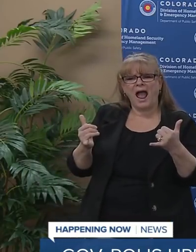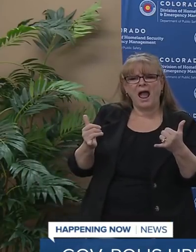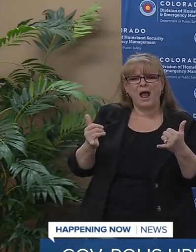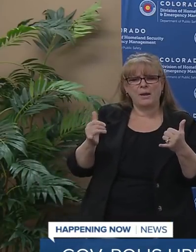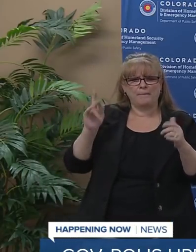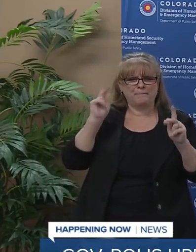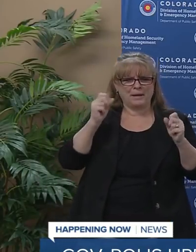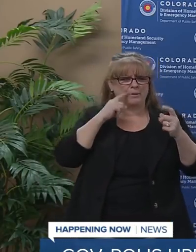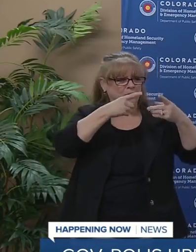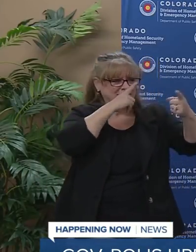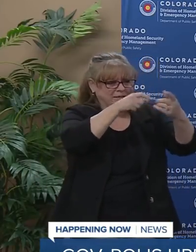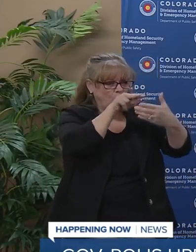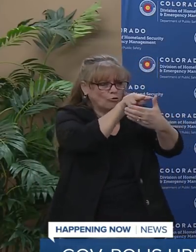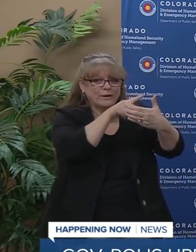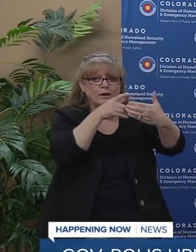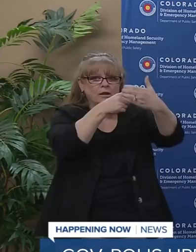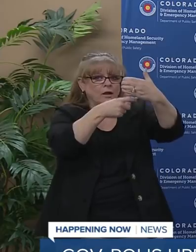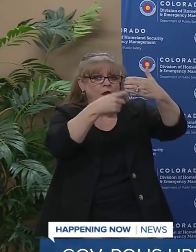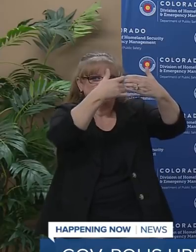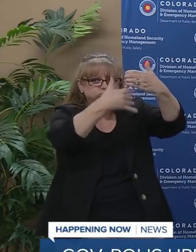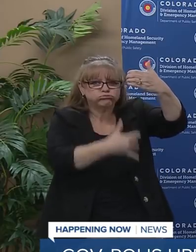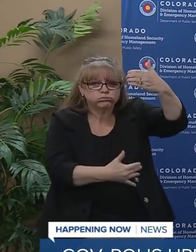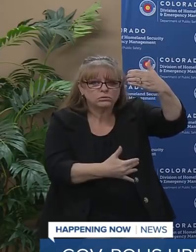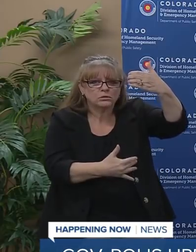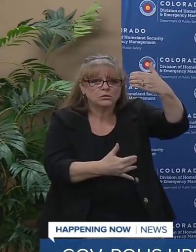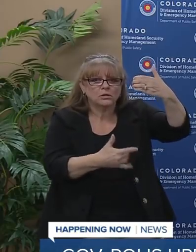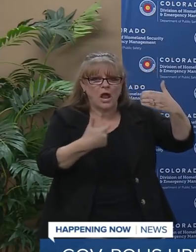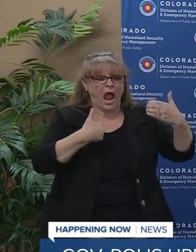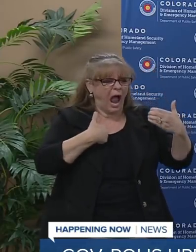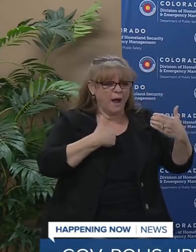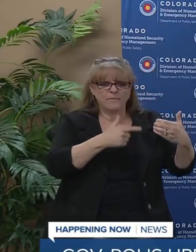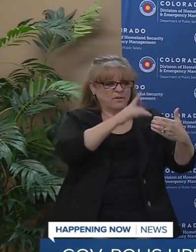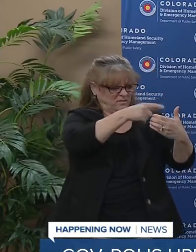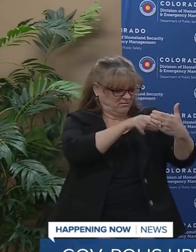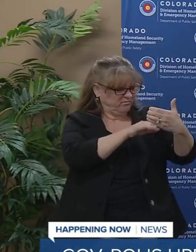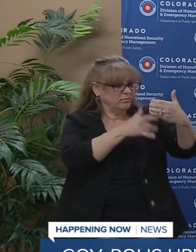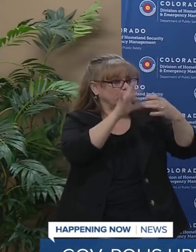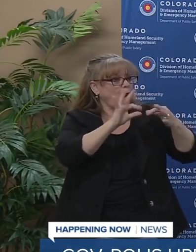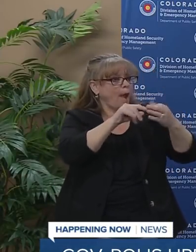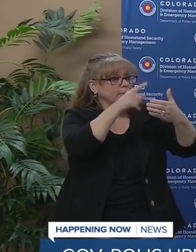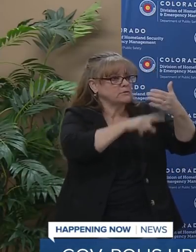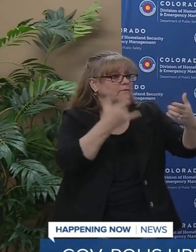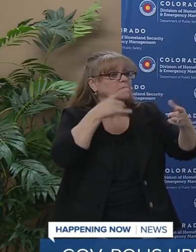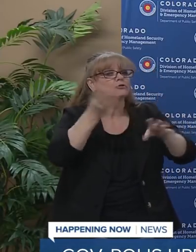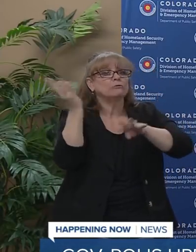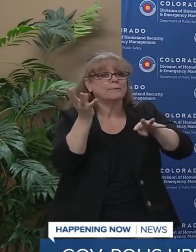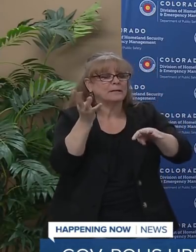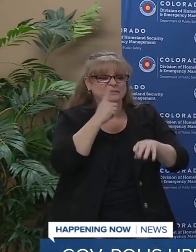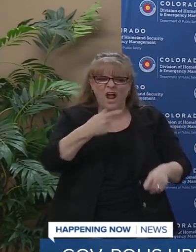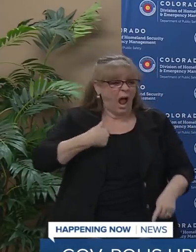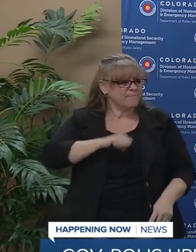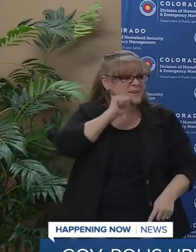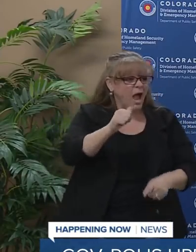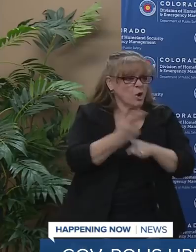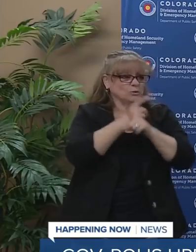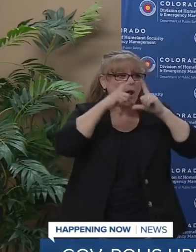thing. They're saying they're not going to take orders from you. Can you just clarify again? This is, and I think your literature says you're